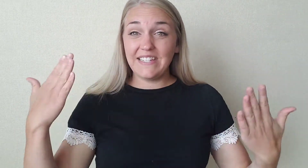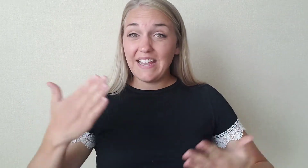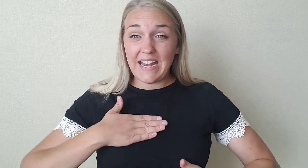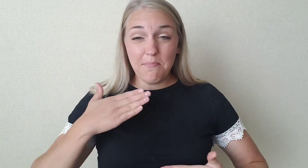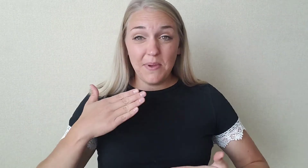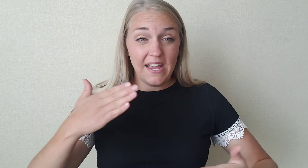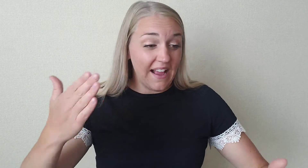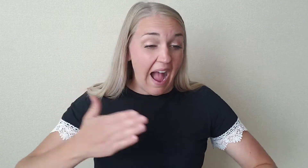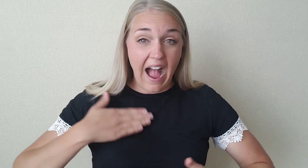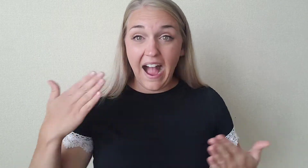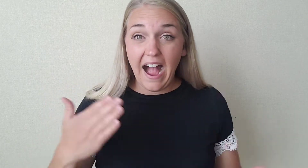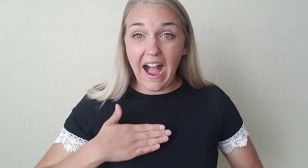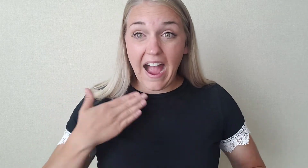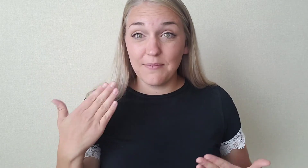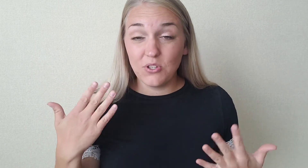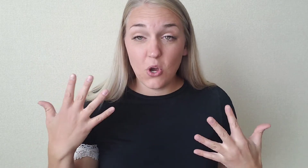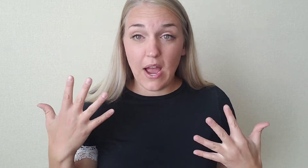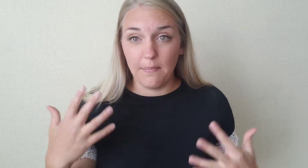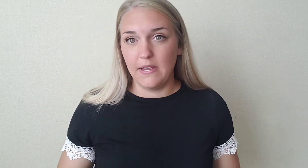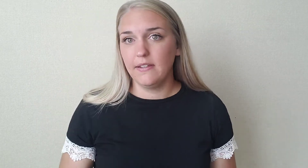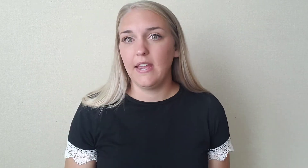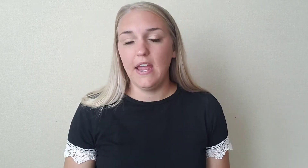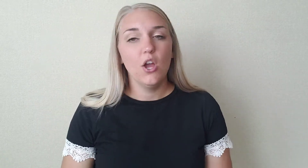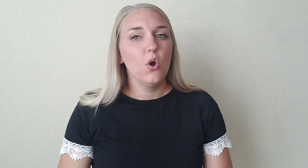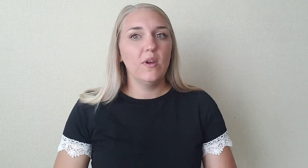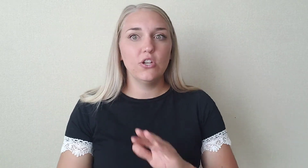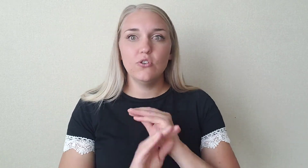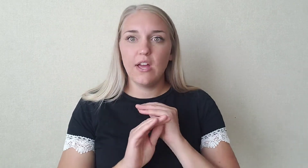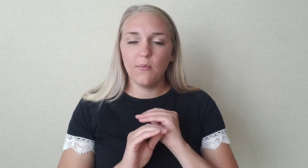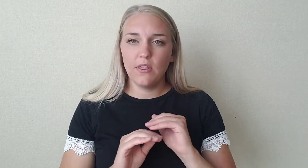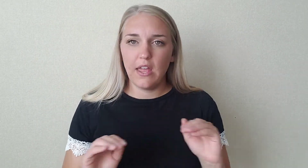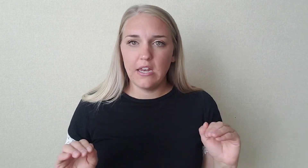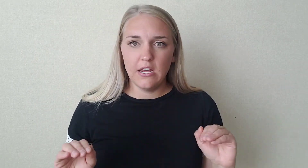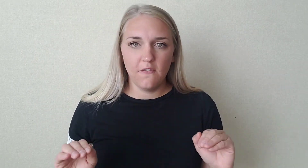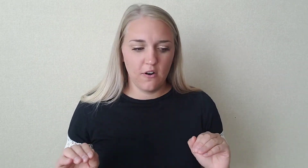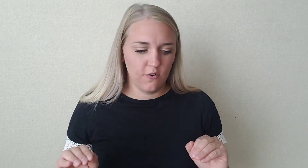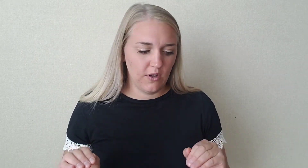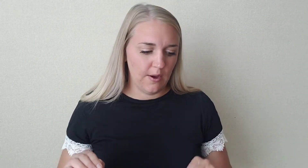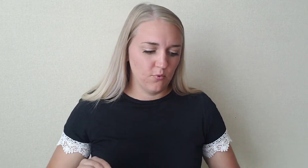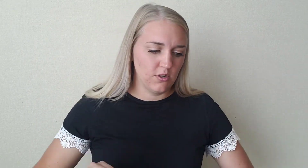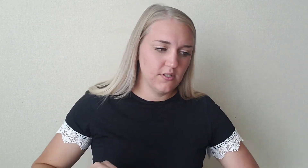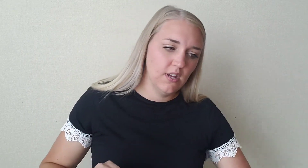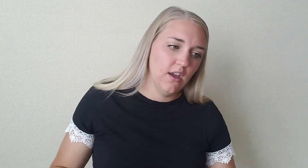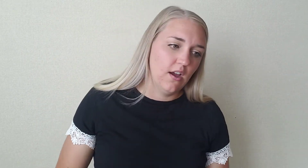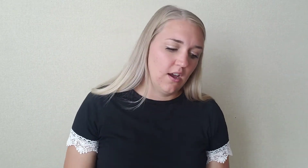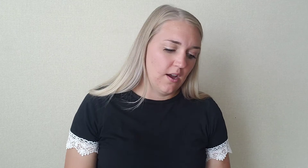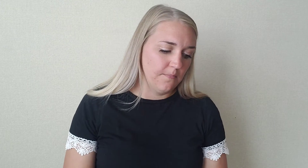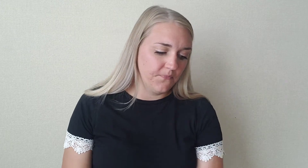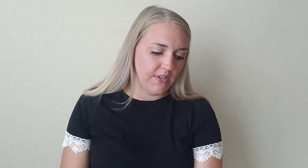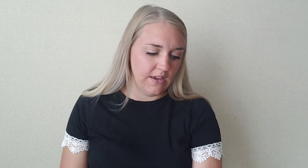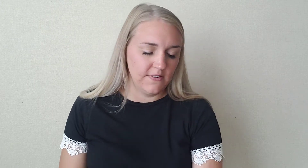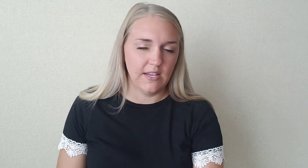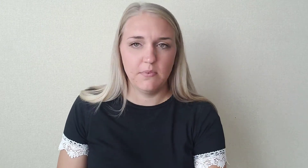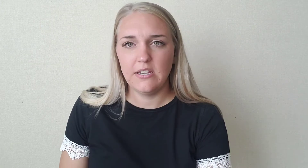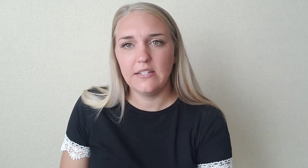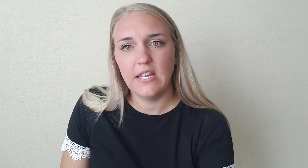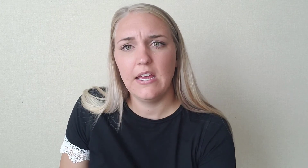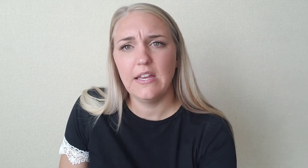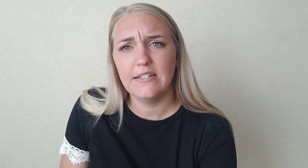sign it big. I am so happy, okay? We can do that with any of our vocab words. If somebody says,